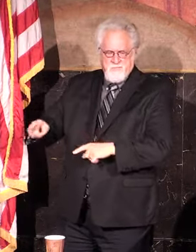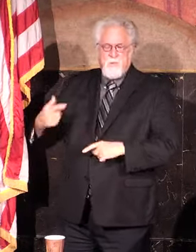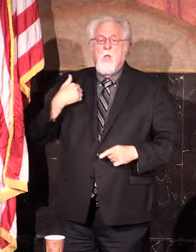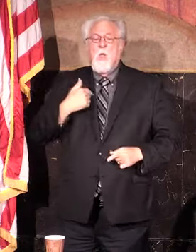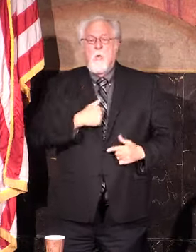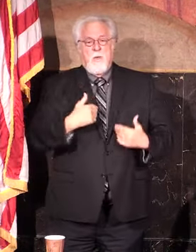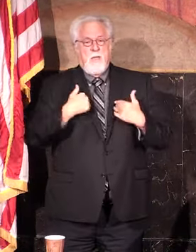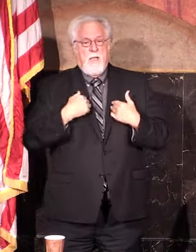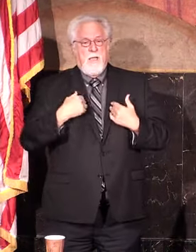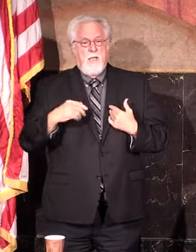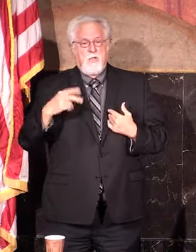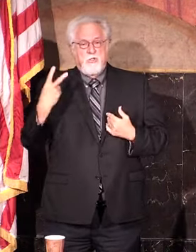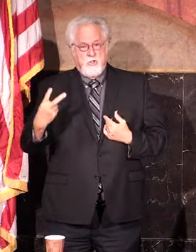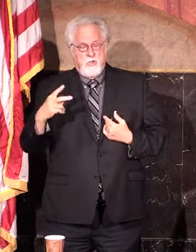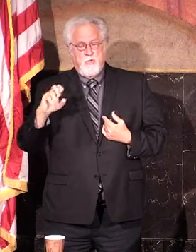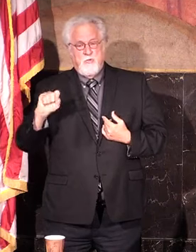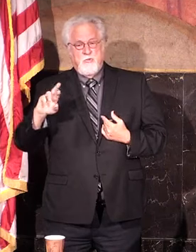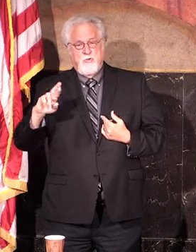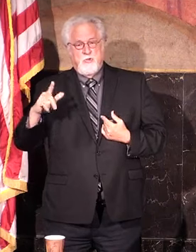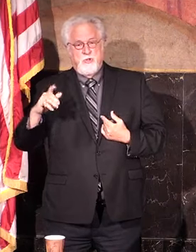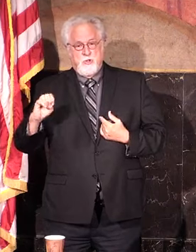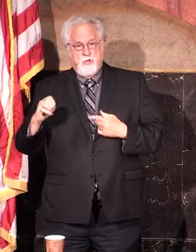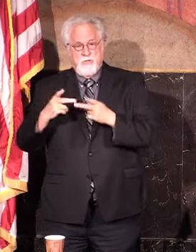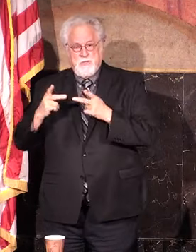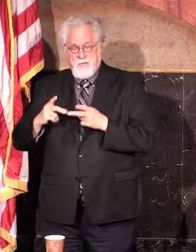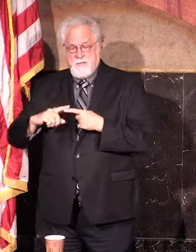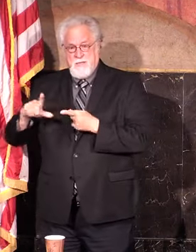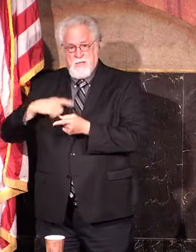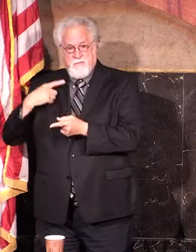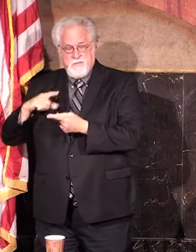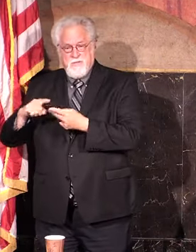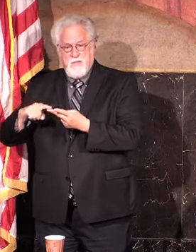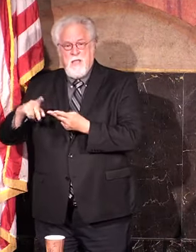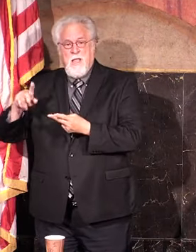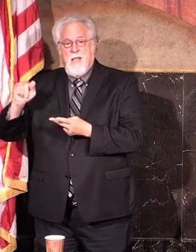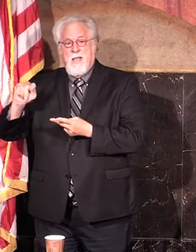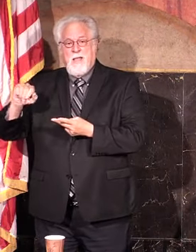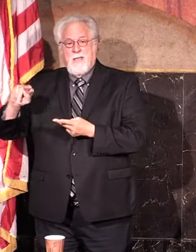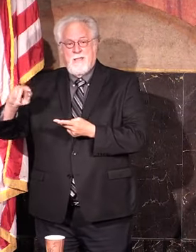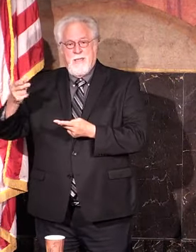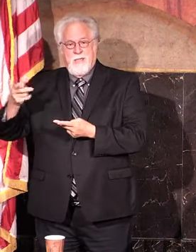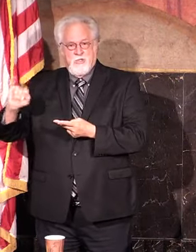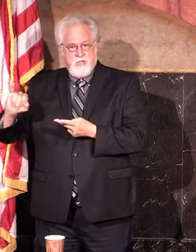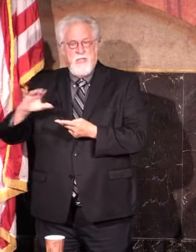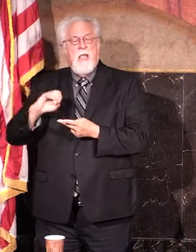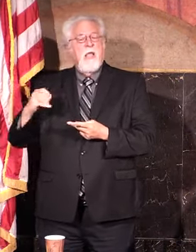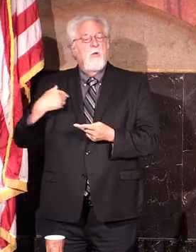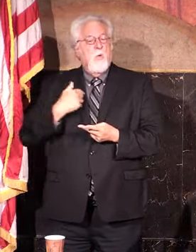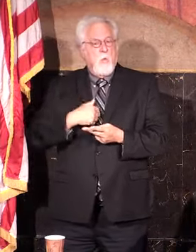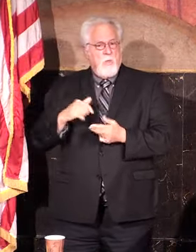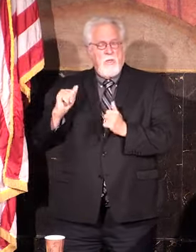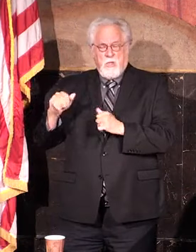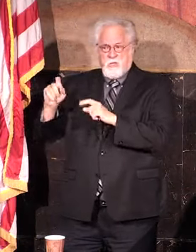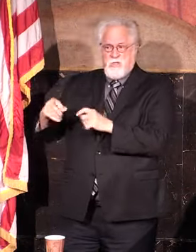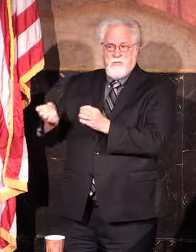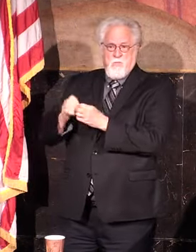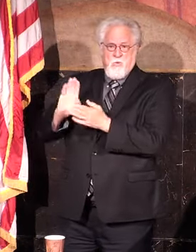have two surge sites, one in Livingston Parish and one in Tangipahoa Parish, and we were able to test